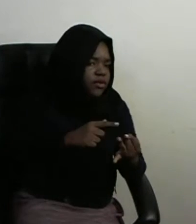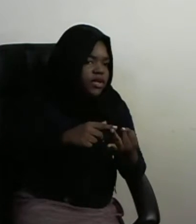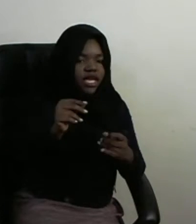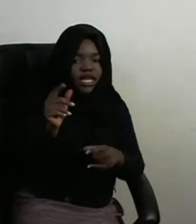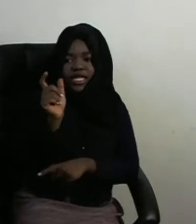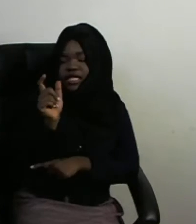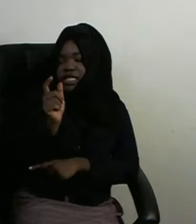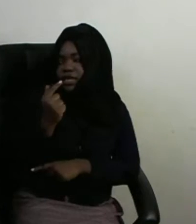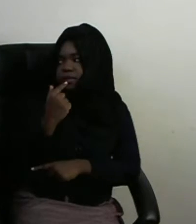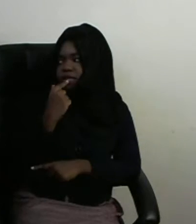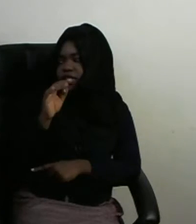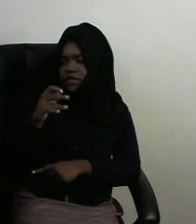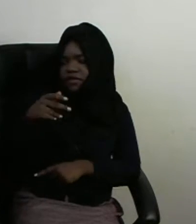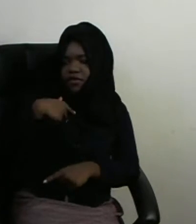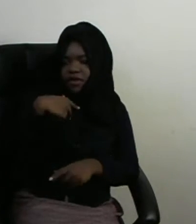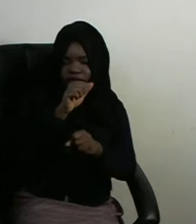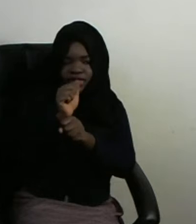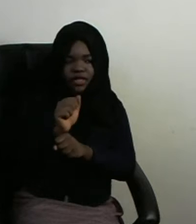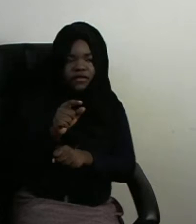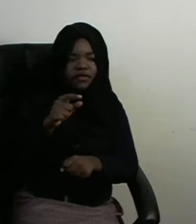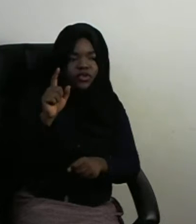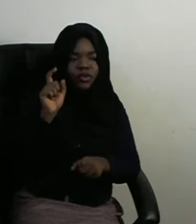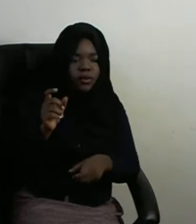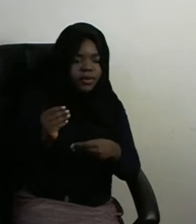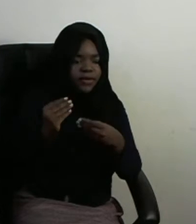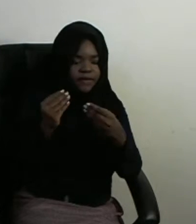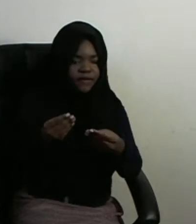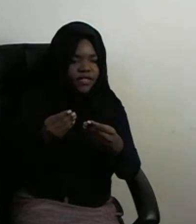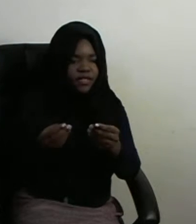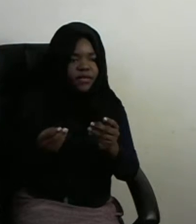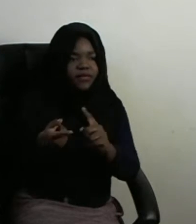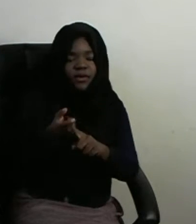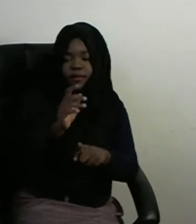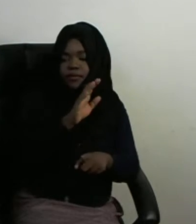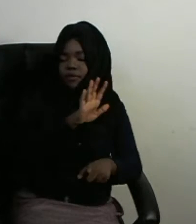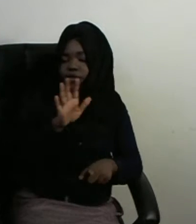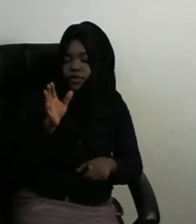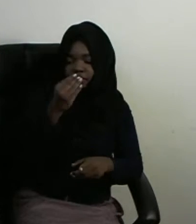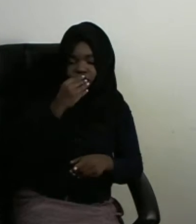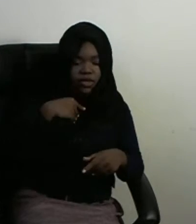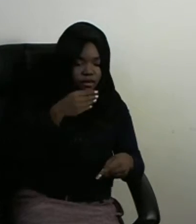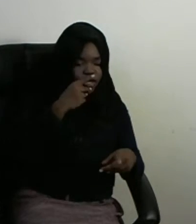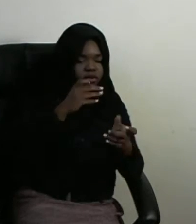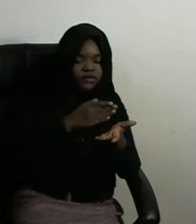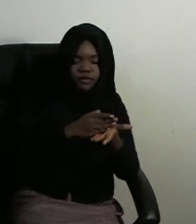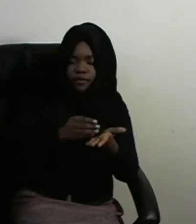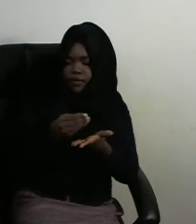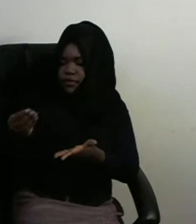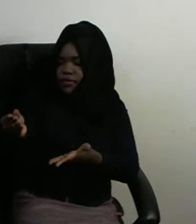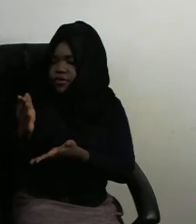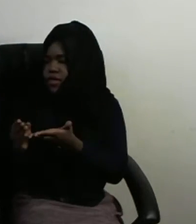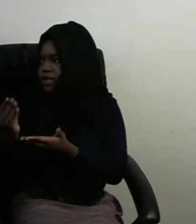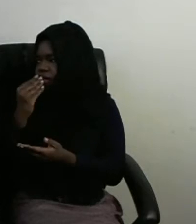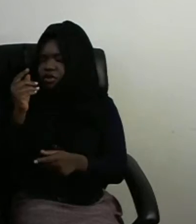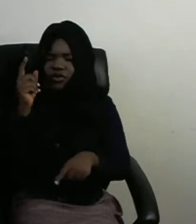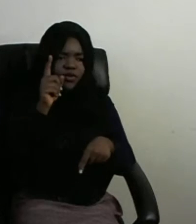Islam said, if you have a slave, you feed them from the food you eat. You don't give